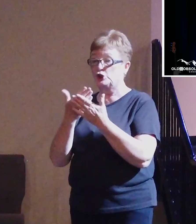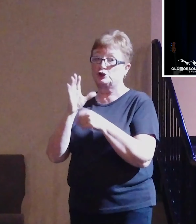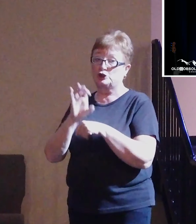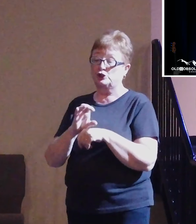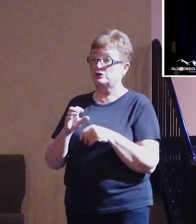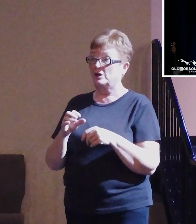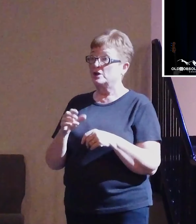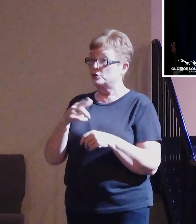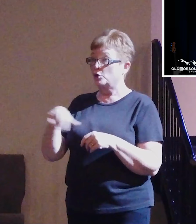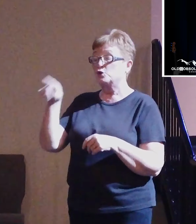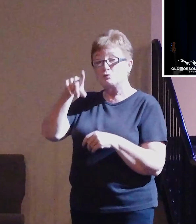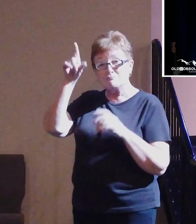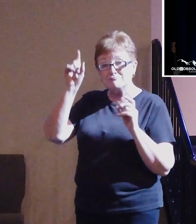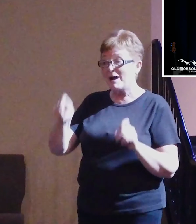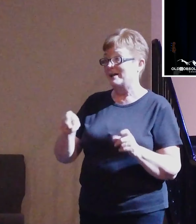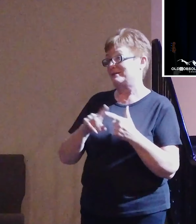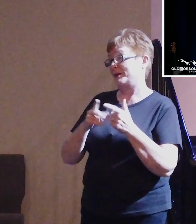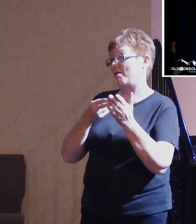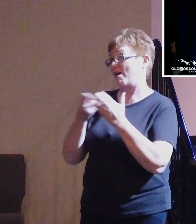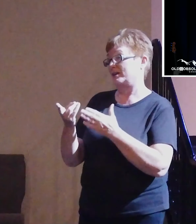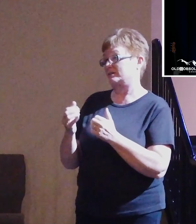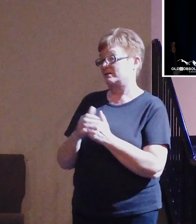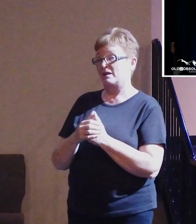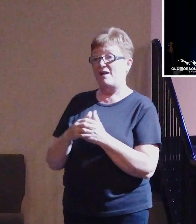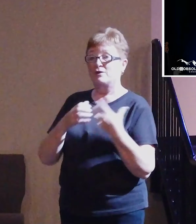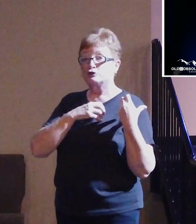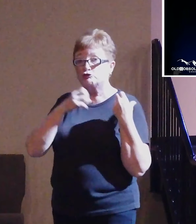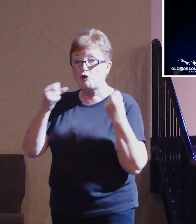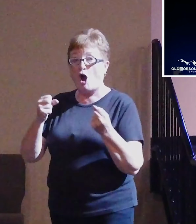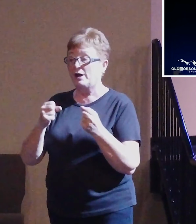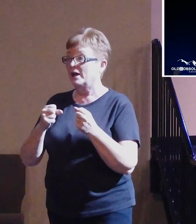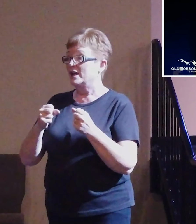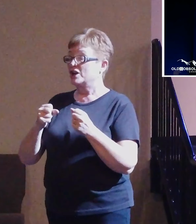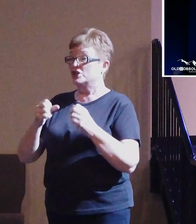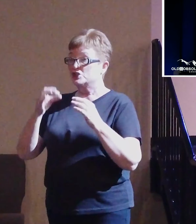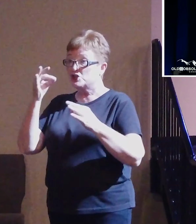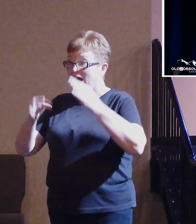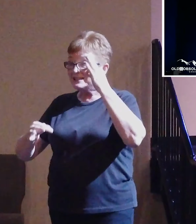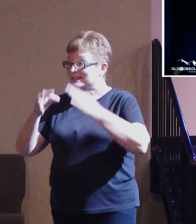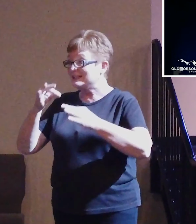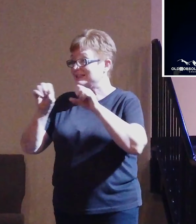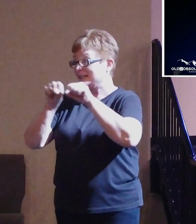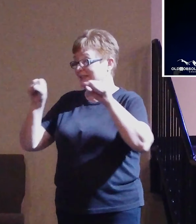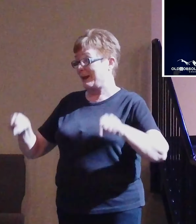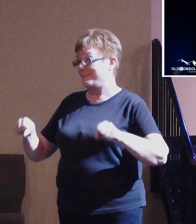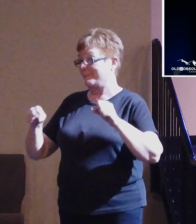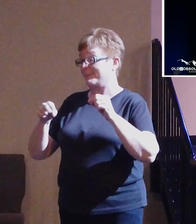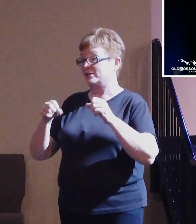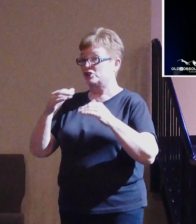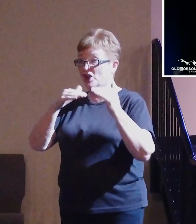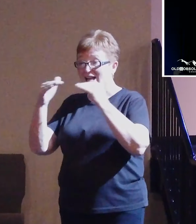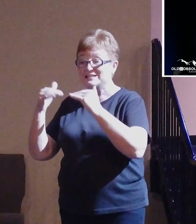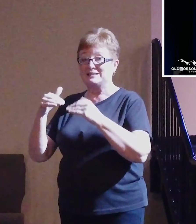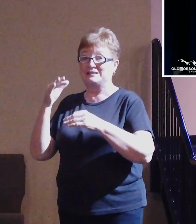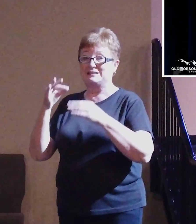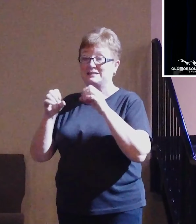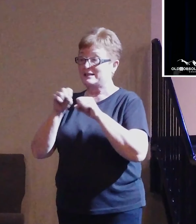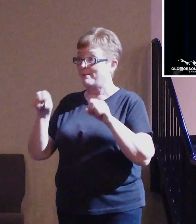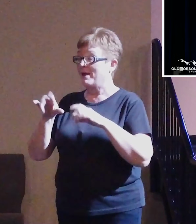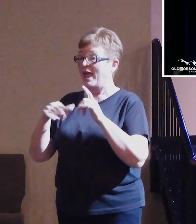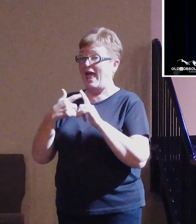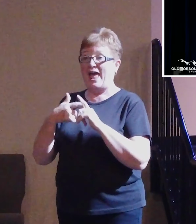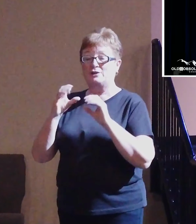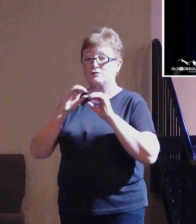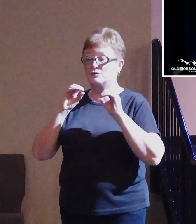So let's do our part to maintain a strong justice system based on truth and strong relationships with one another, void of